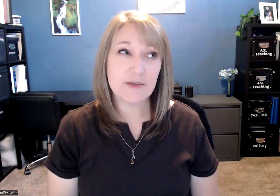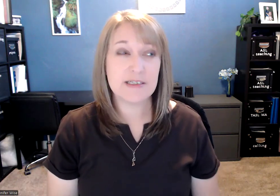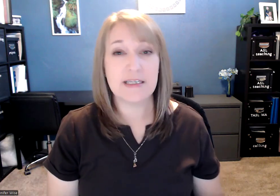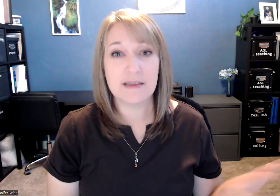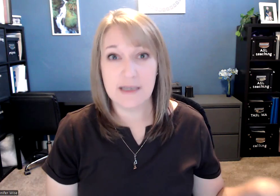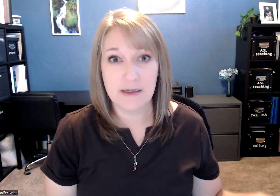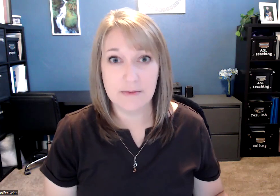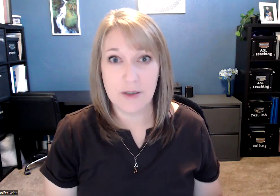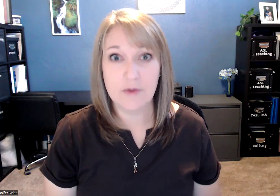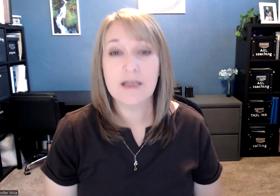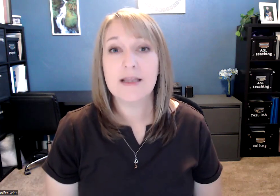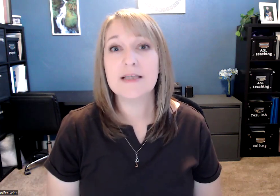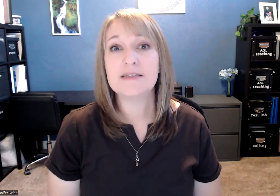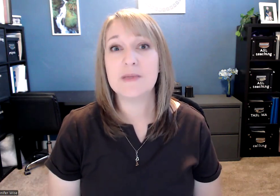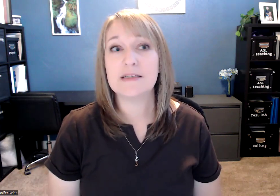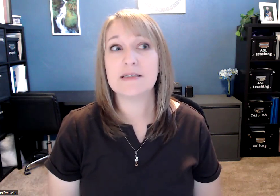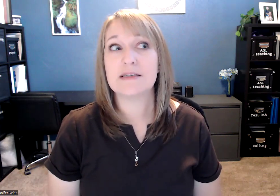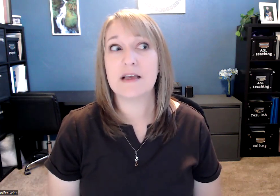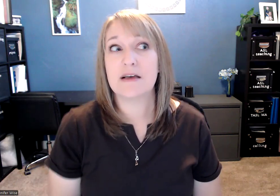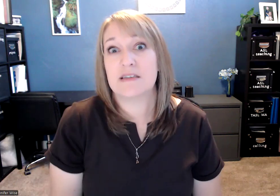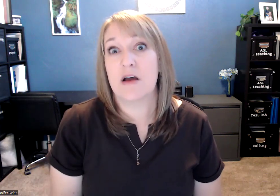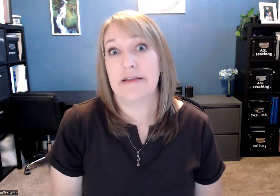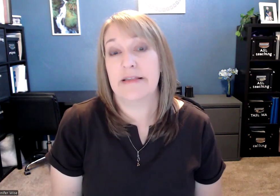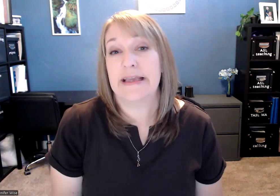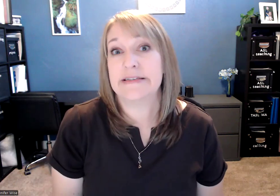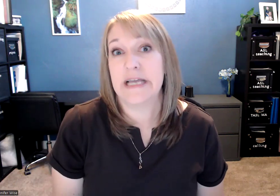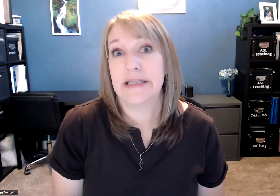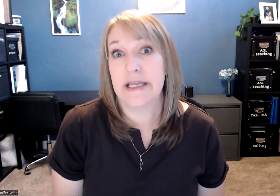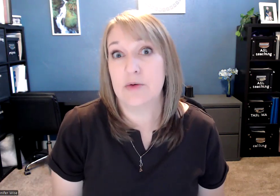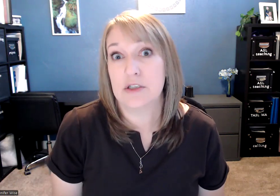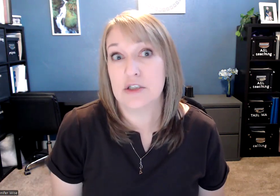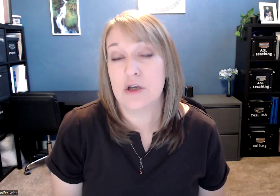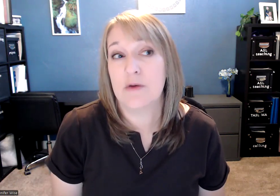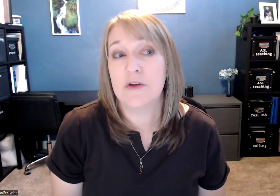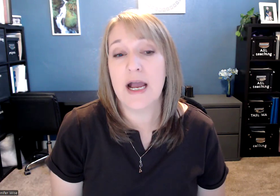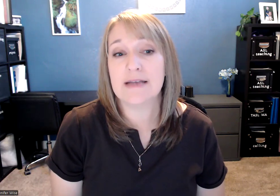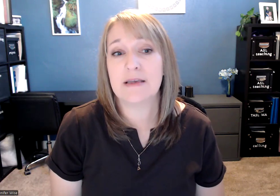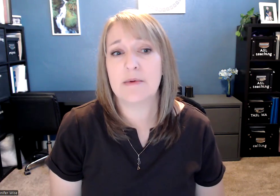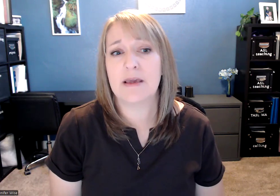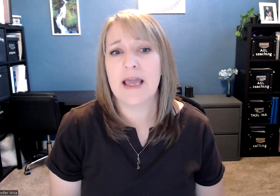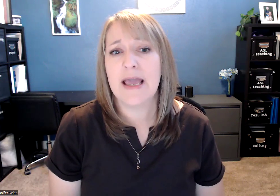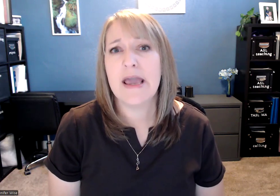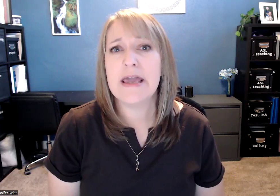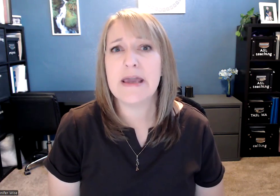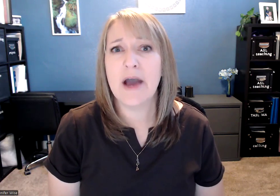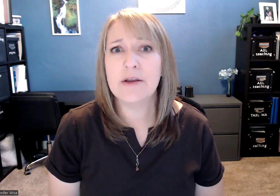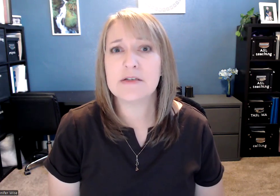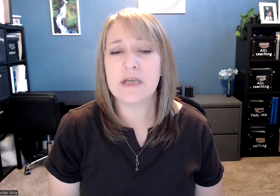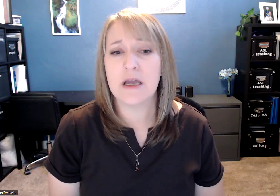you would see at the side of the road. This means a sign like in sign language. So if you're asking me, hey, how do you